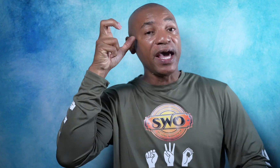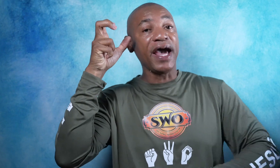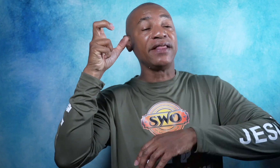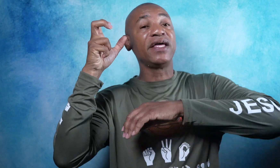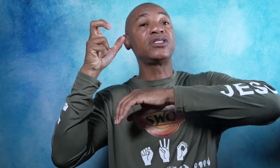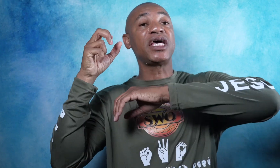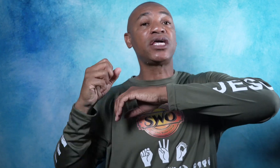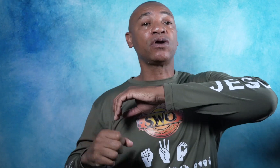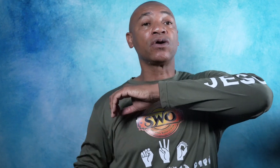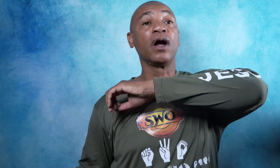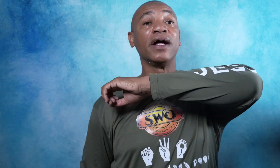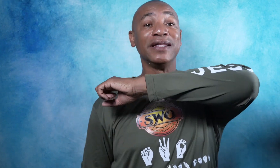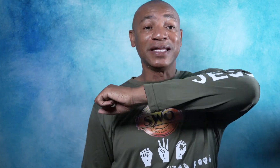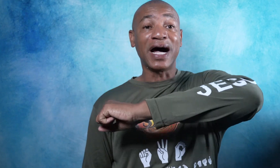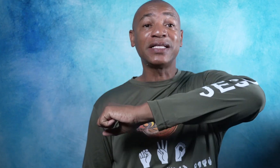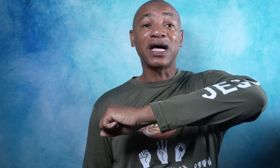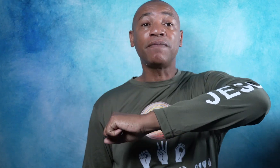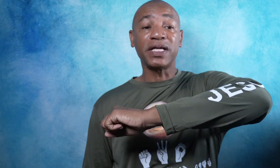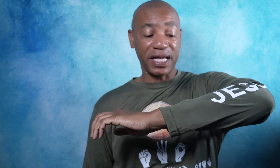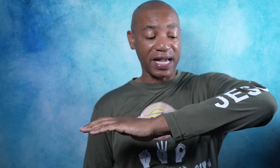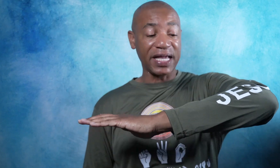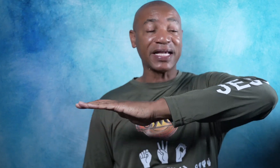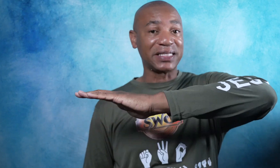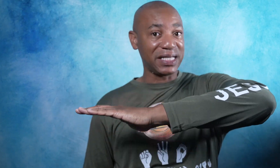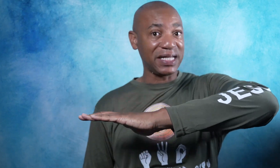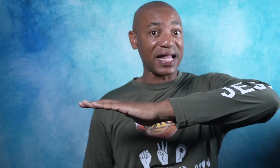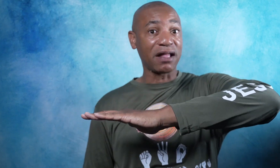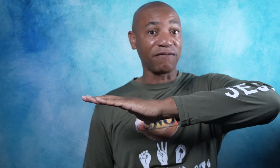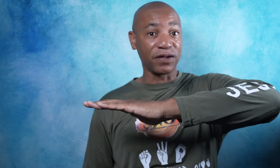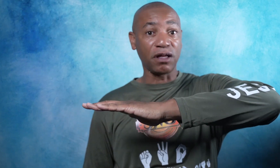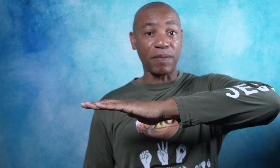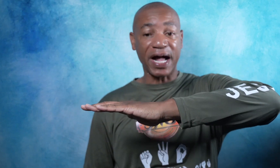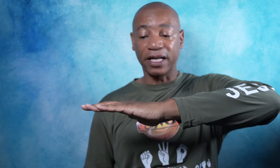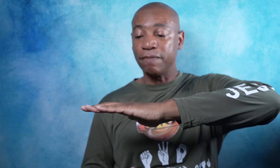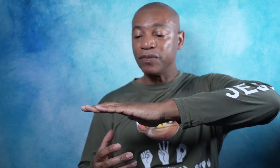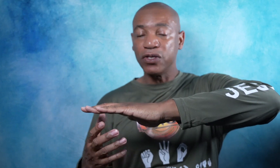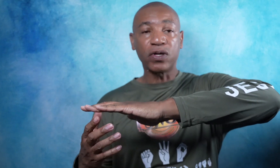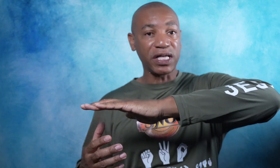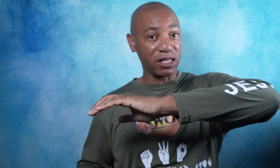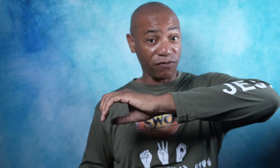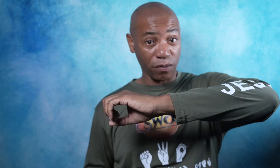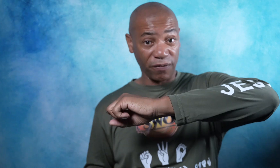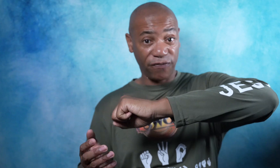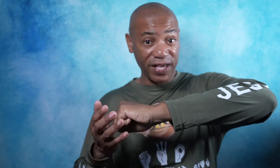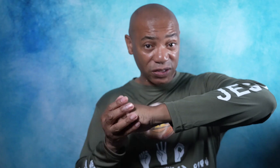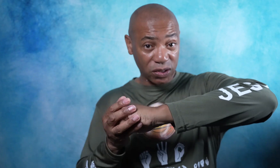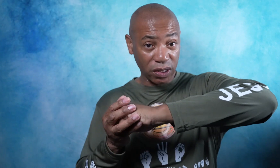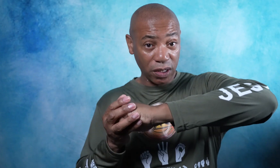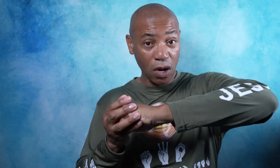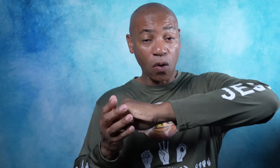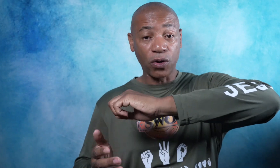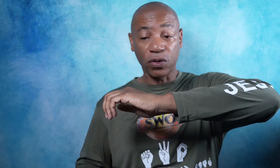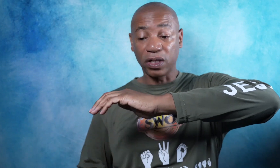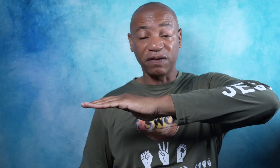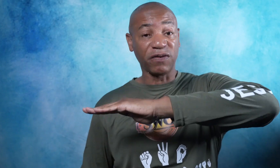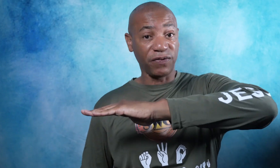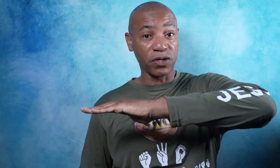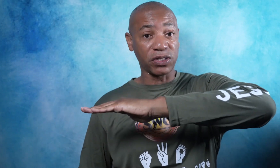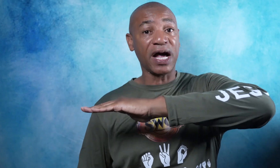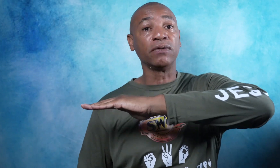and then take your non-dominant hand, extend that out in front of the body. You can either form a fist or you can leave the fingers out.